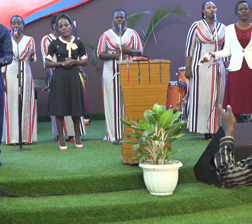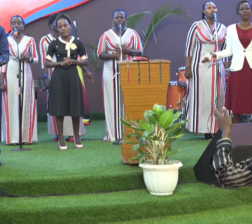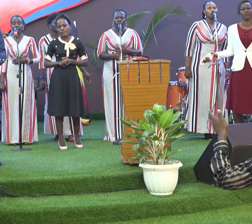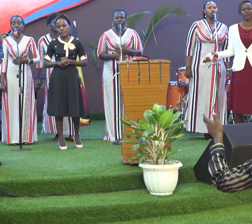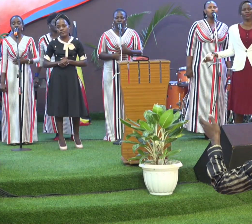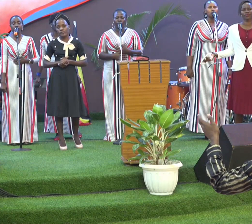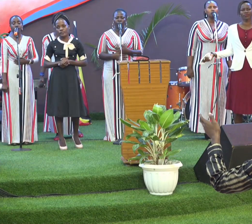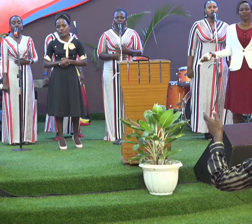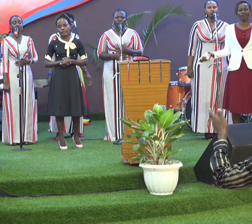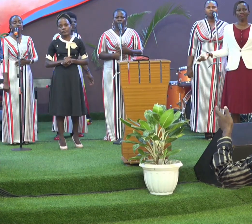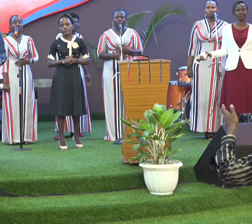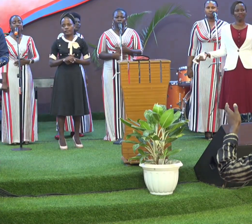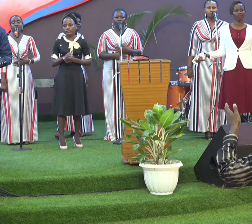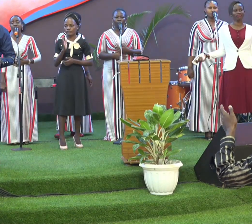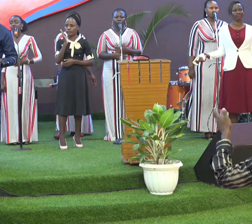obulamu